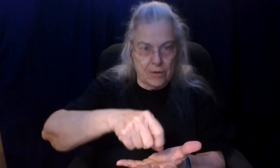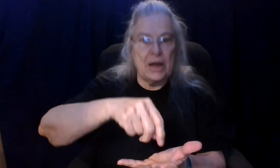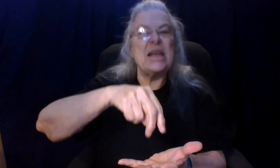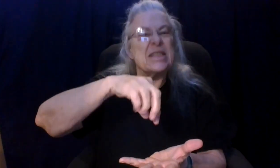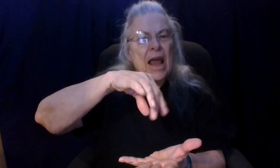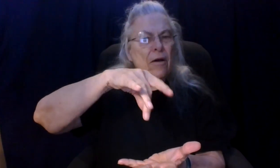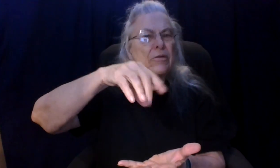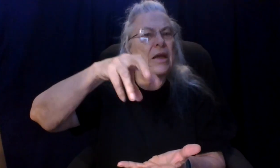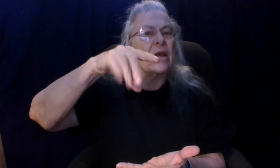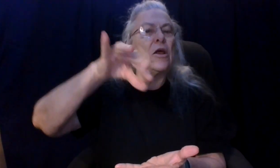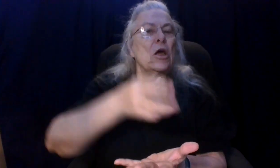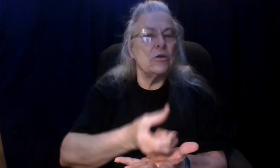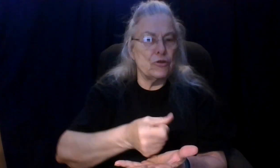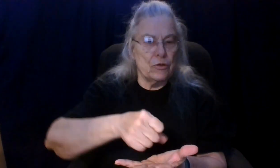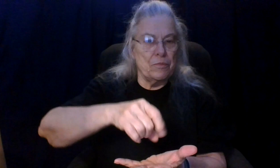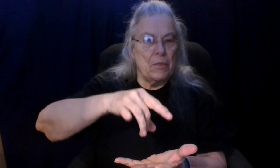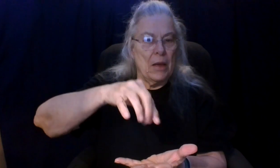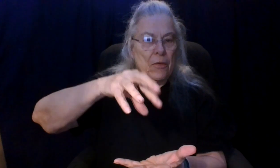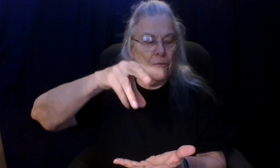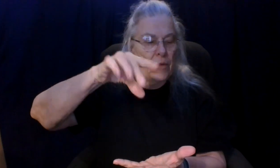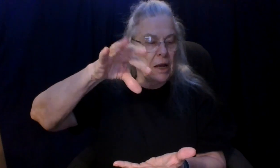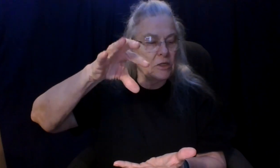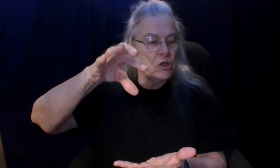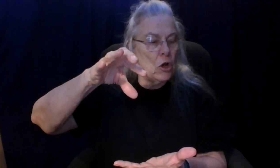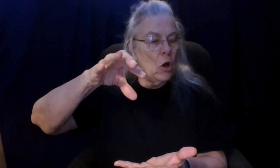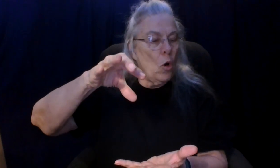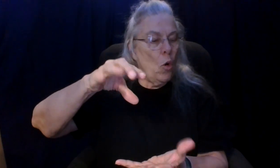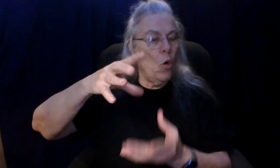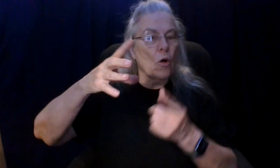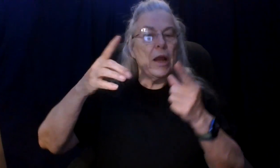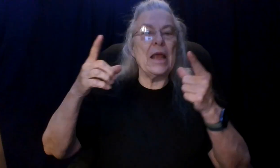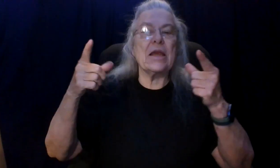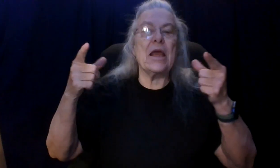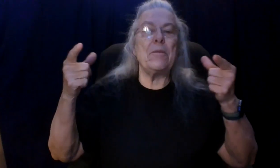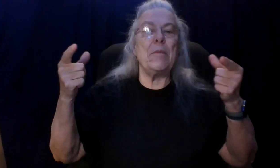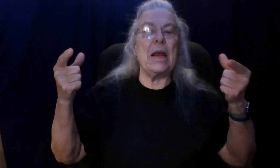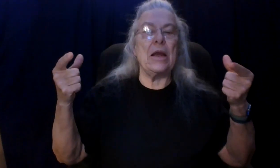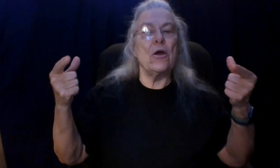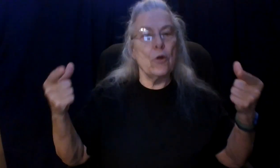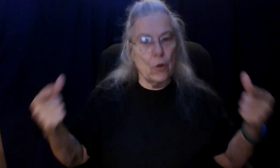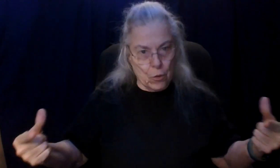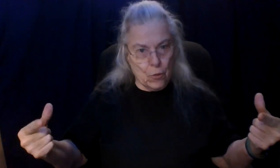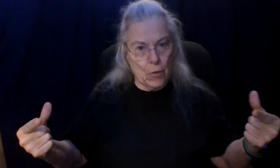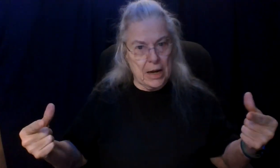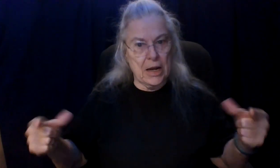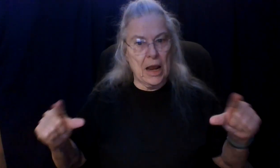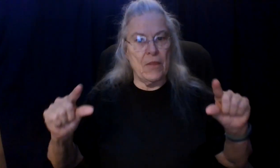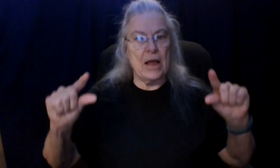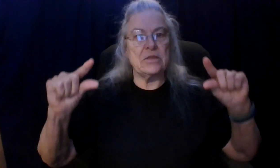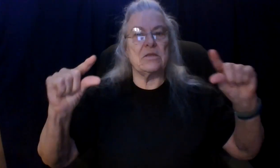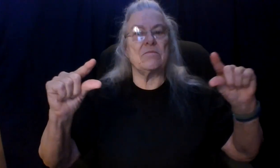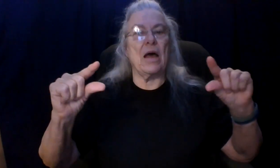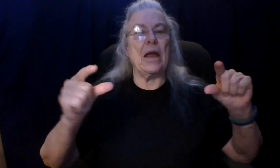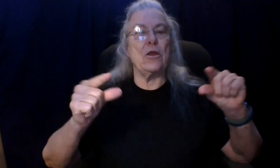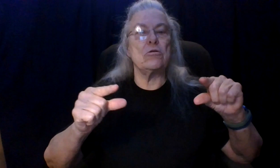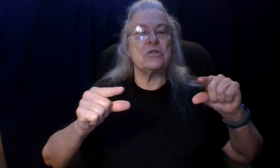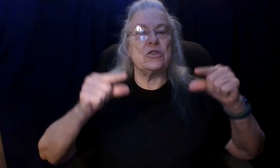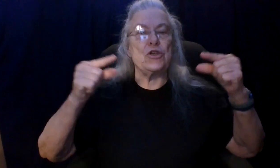he's counting it. Rich, or it can mean great, and that's I use the G